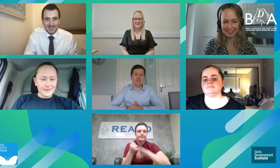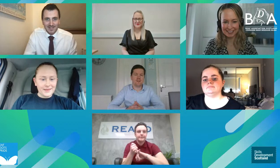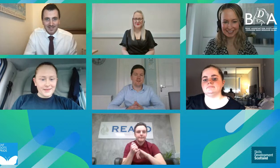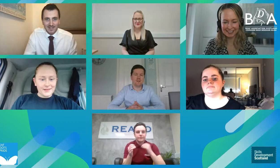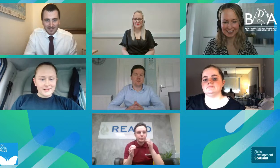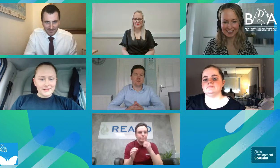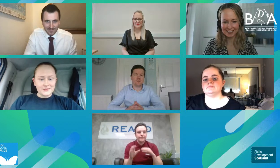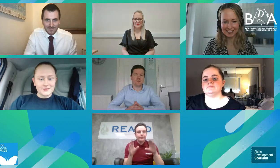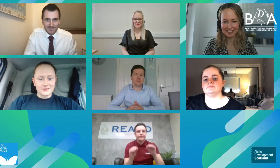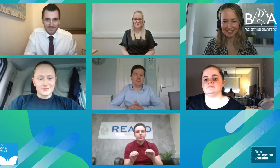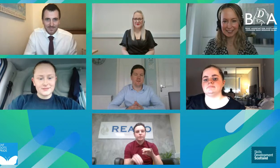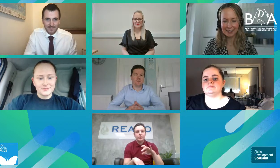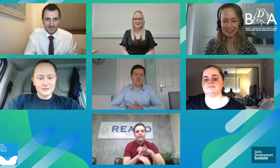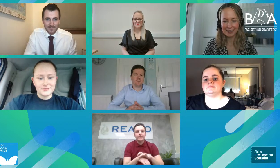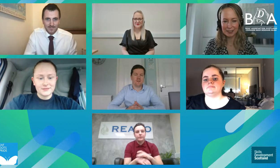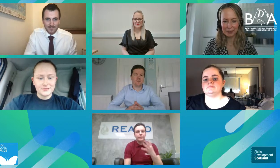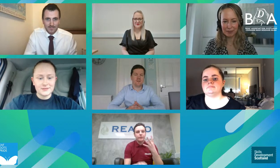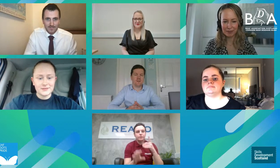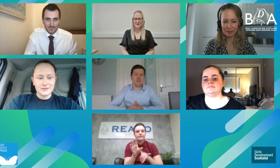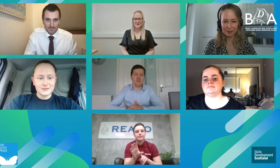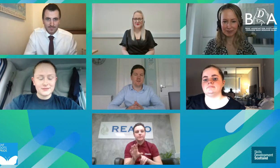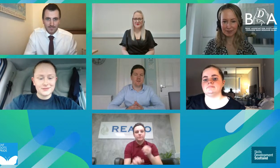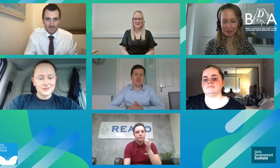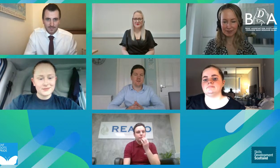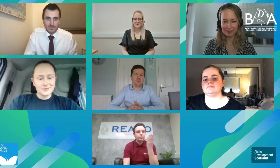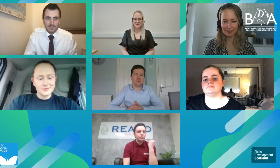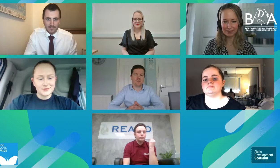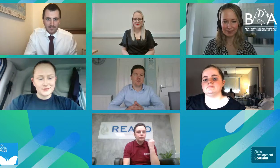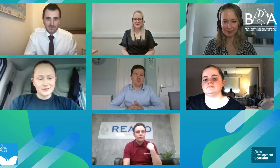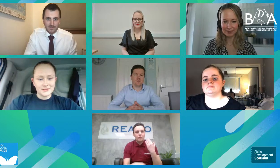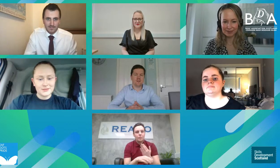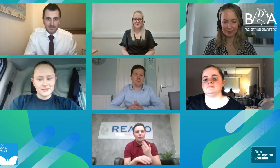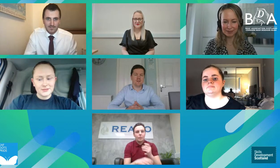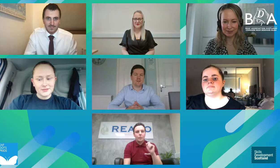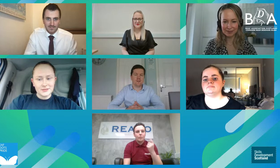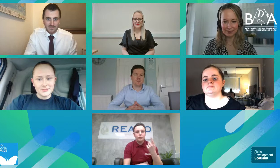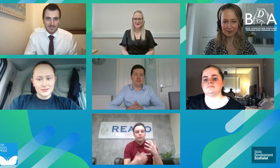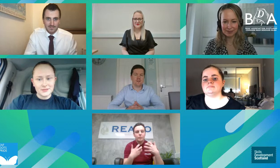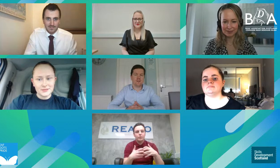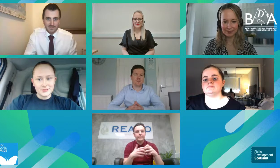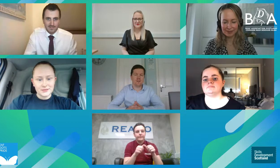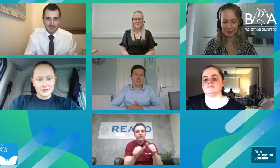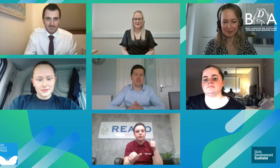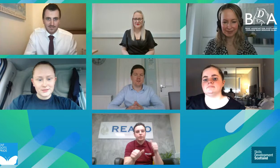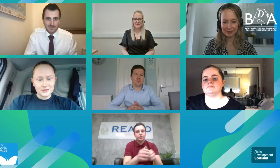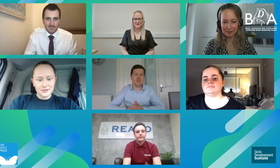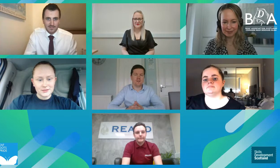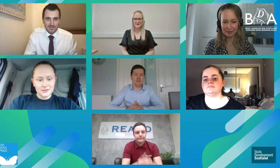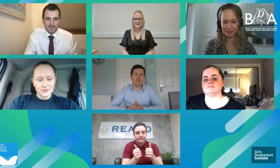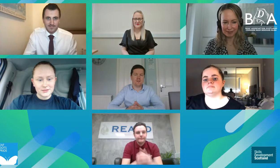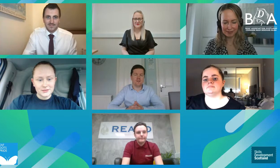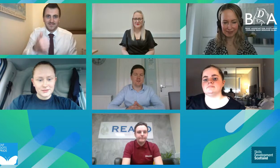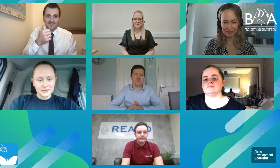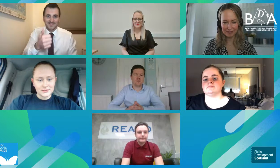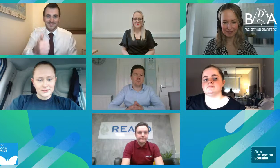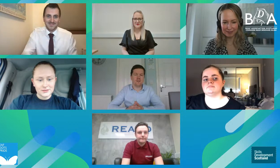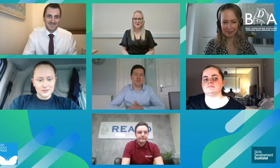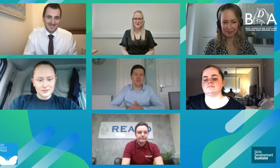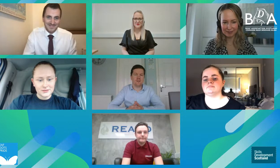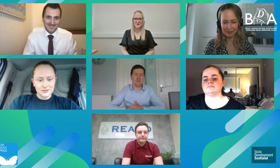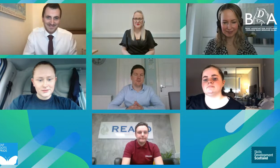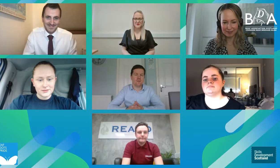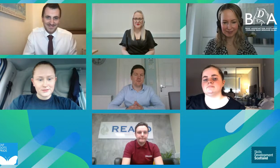Hi, everybody. Good afternoon. It's nice to be with you. My name is Sam Spiels. I did my apprenticeship program as a wood